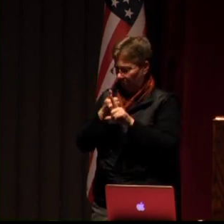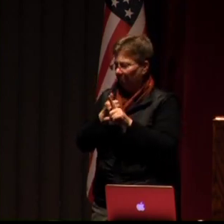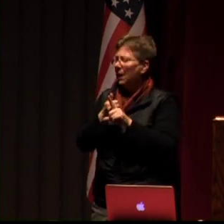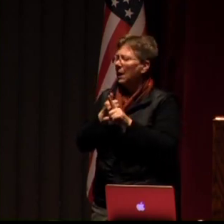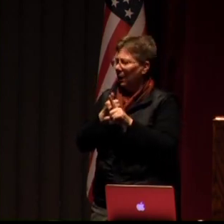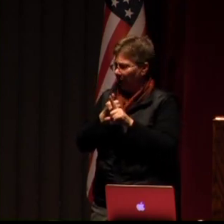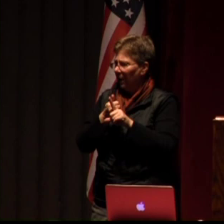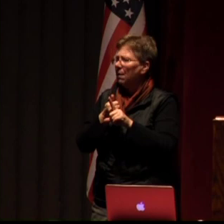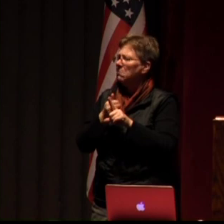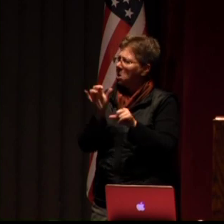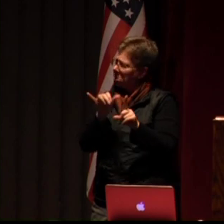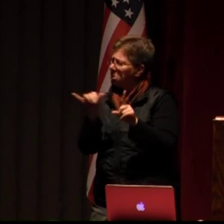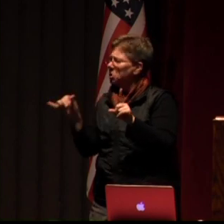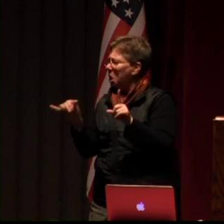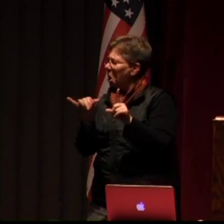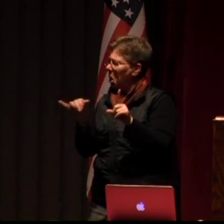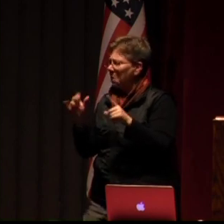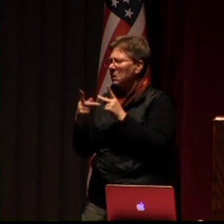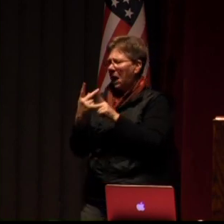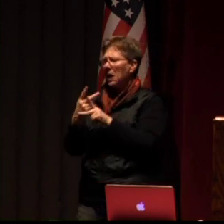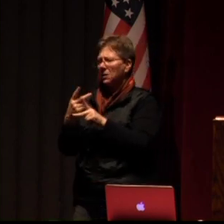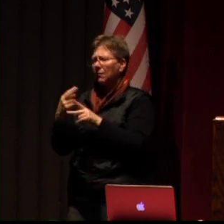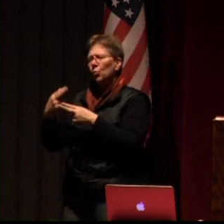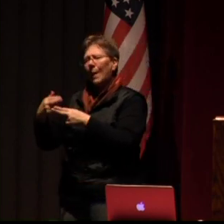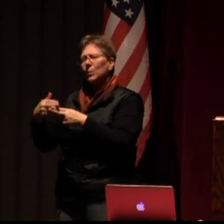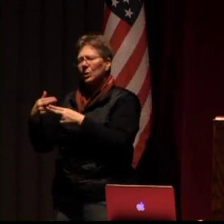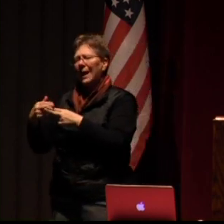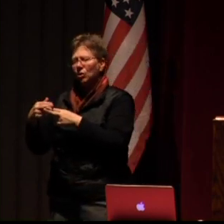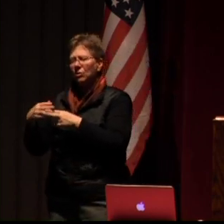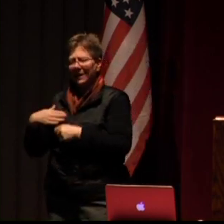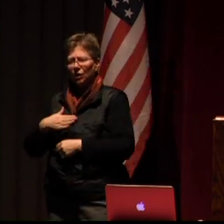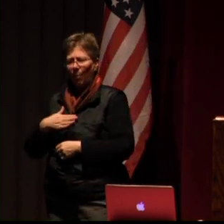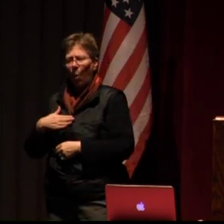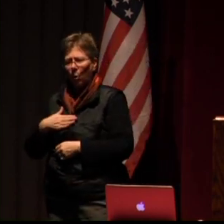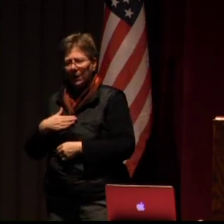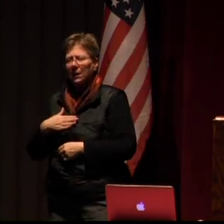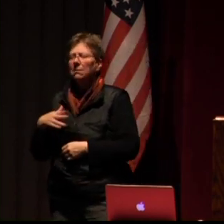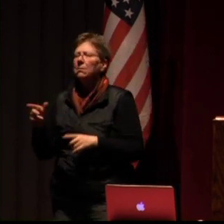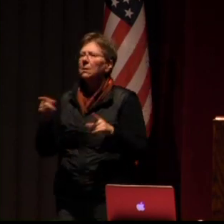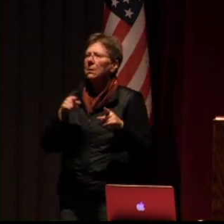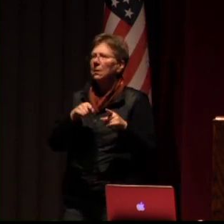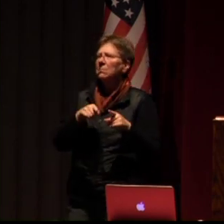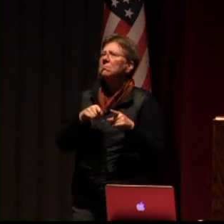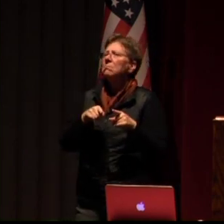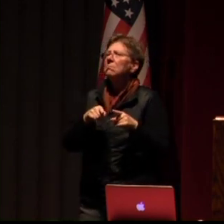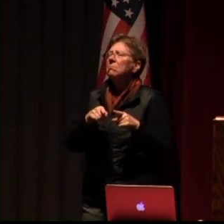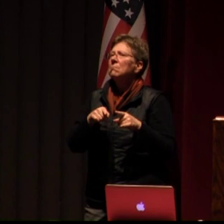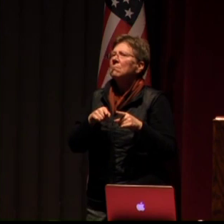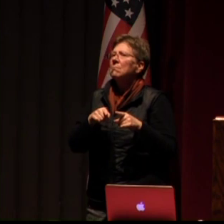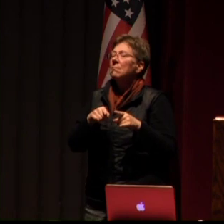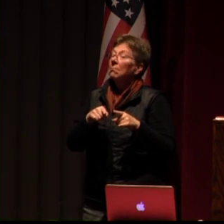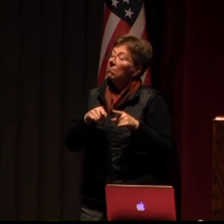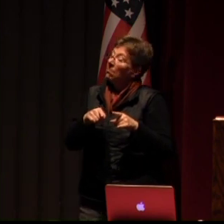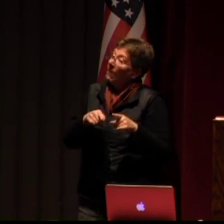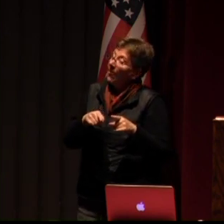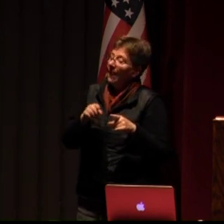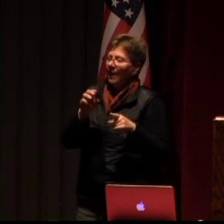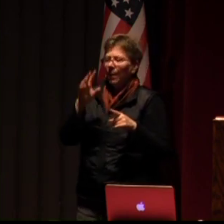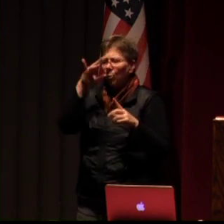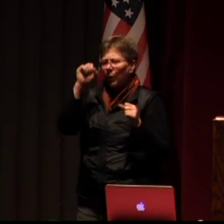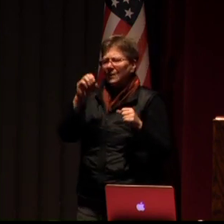that this very much the same kind of reputation in many ways, also a celebrity in very much the same ways. We might have had President McClellan